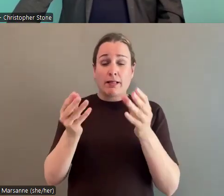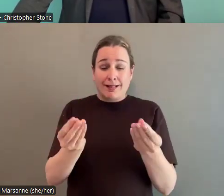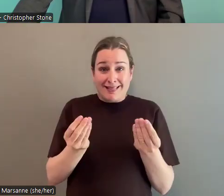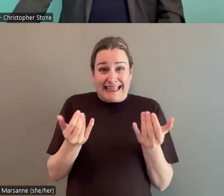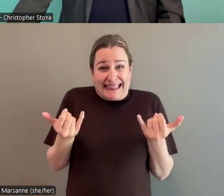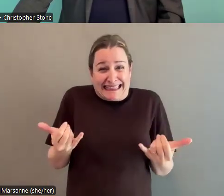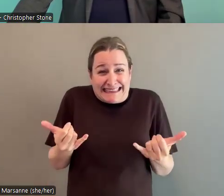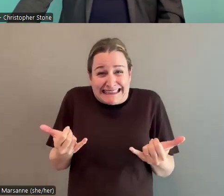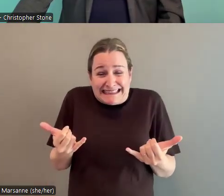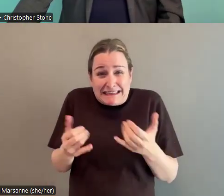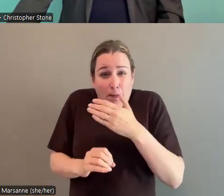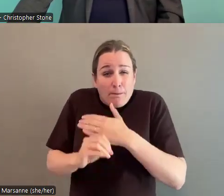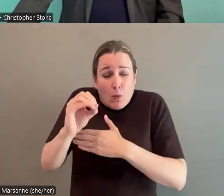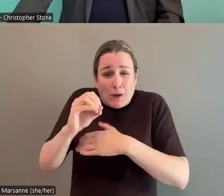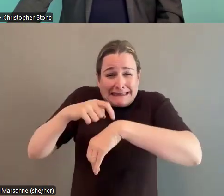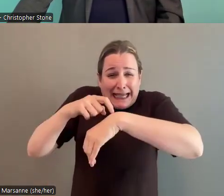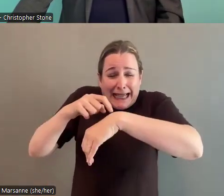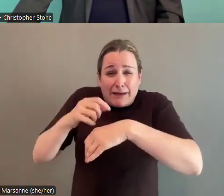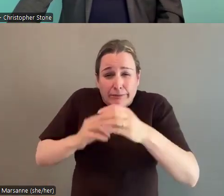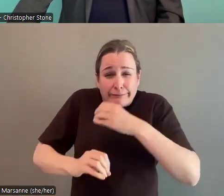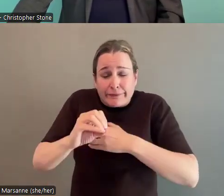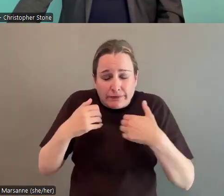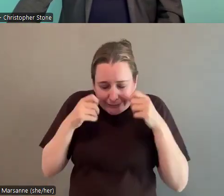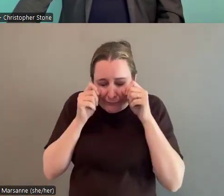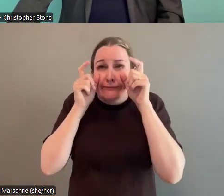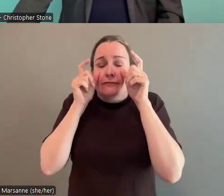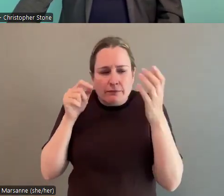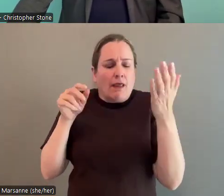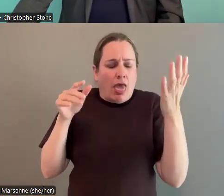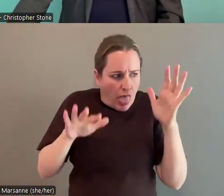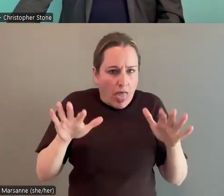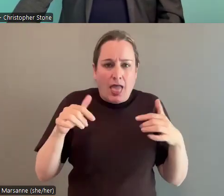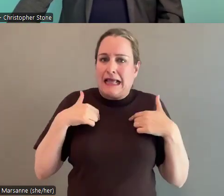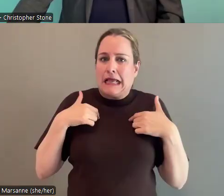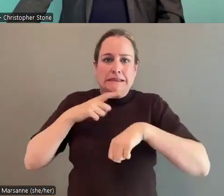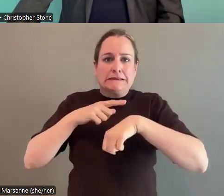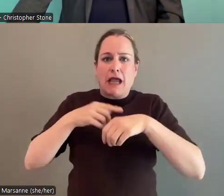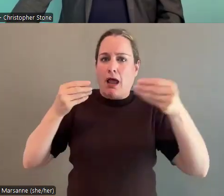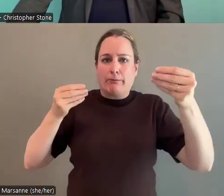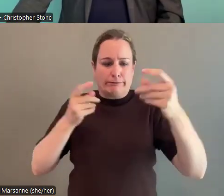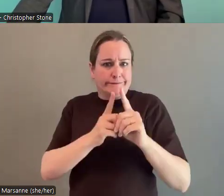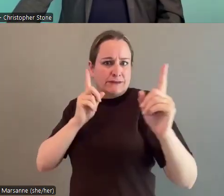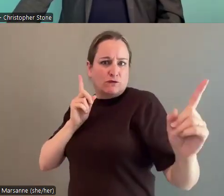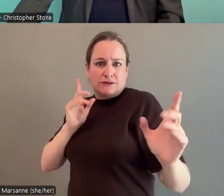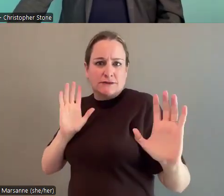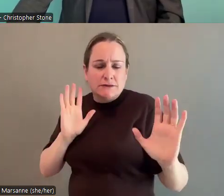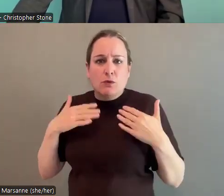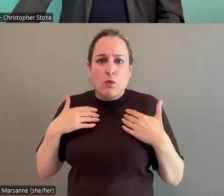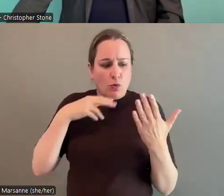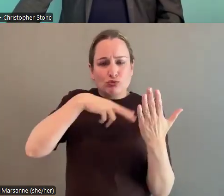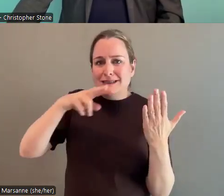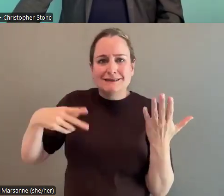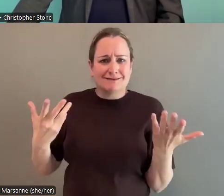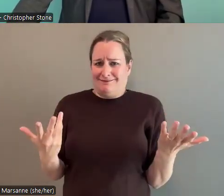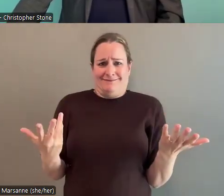and based on our time, we haven't been able to read. As a region, as a we